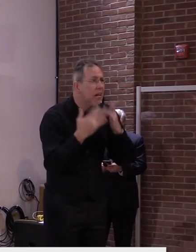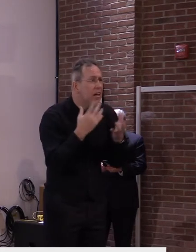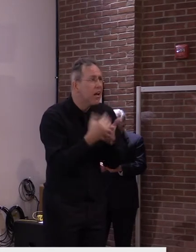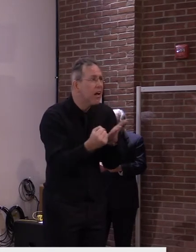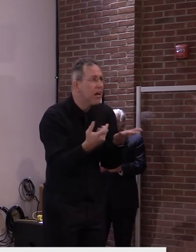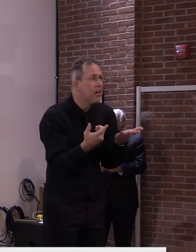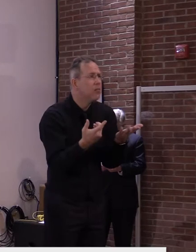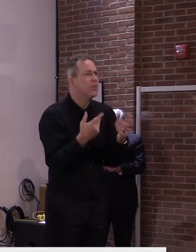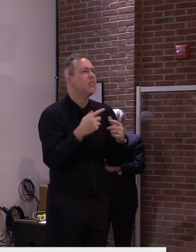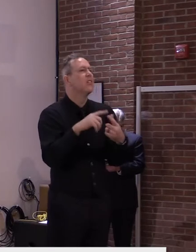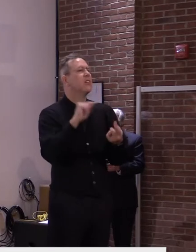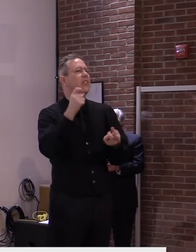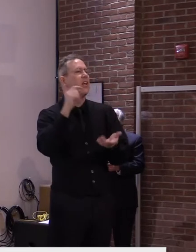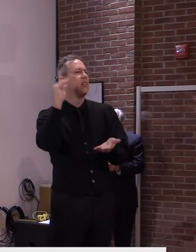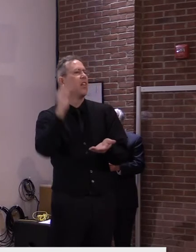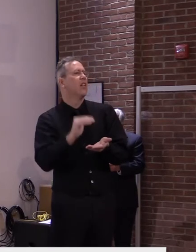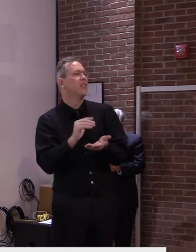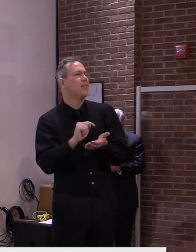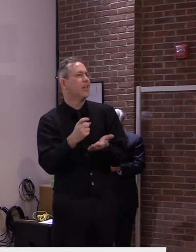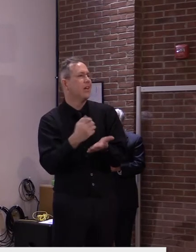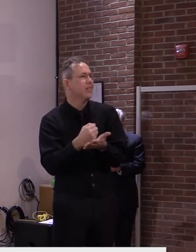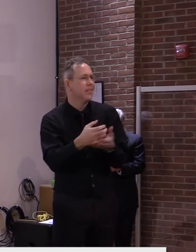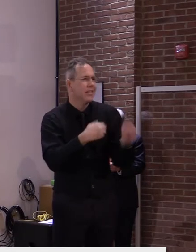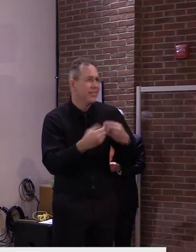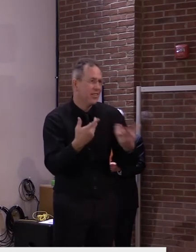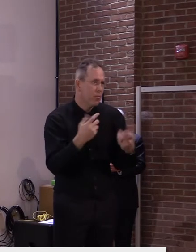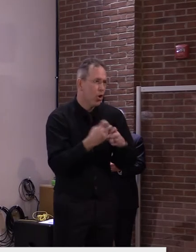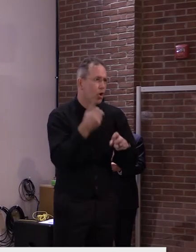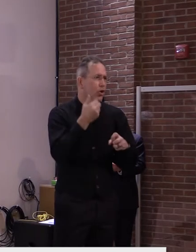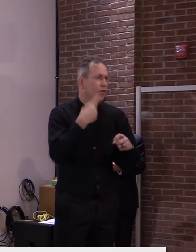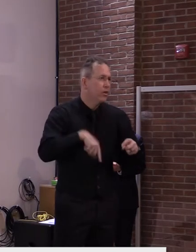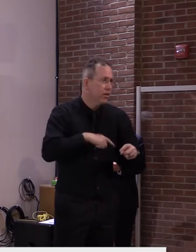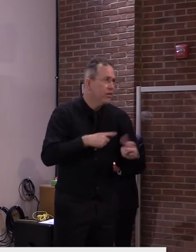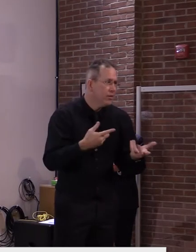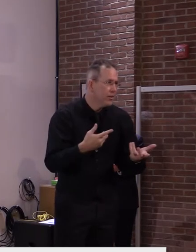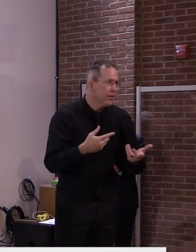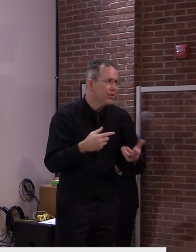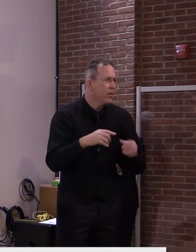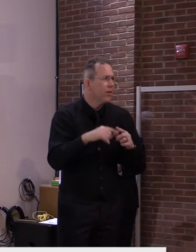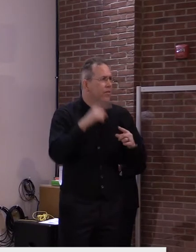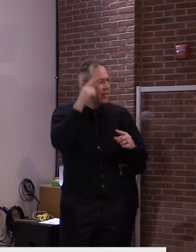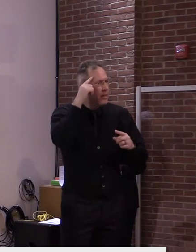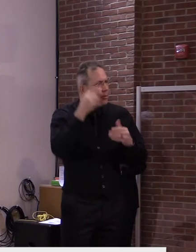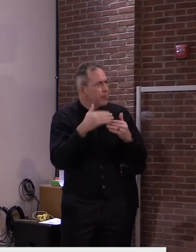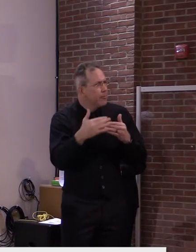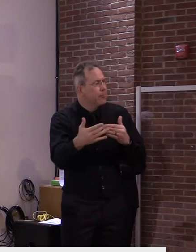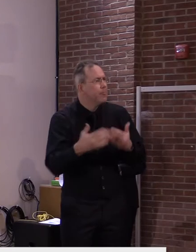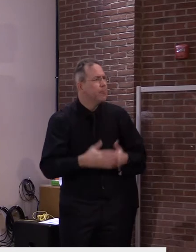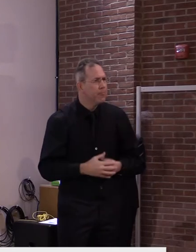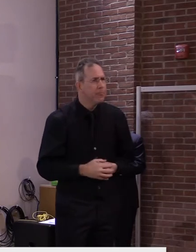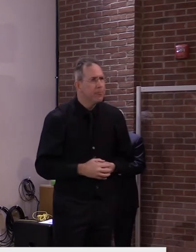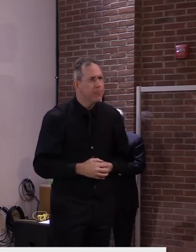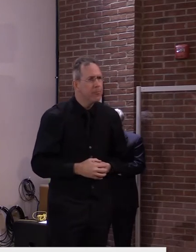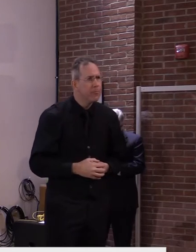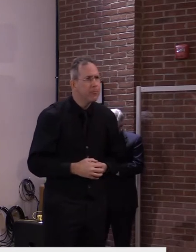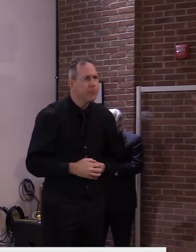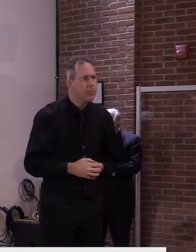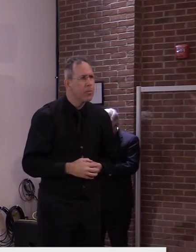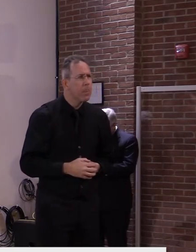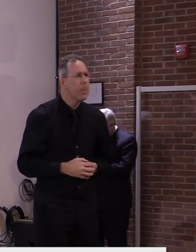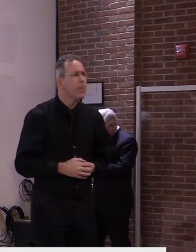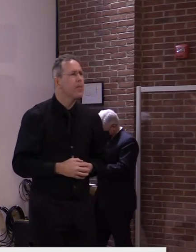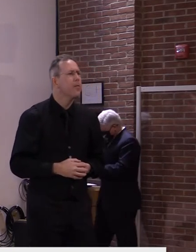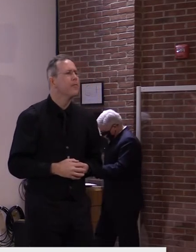many drastic steps until we know what's going to happen in the future. Thank you. Stewart, NBC5.